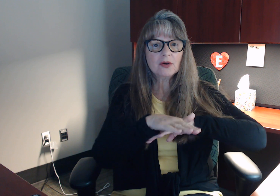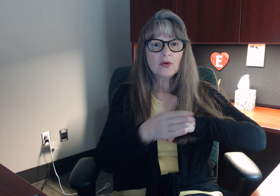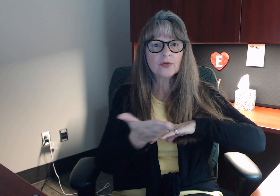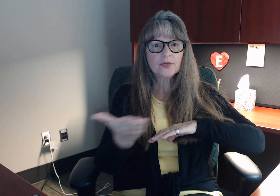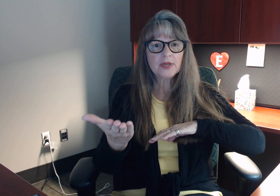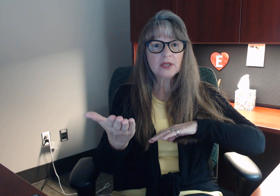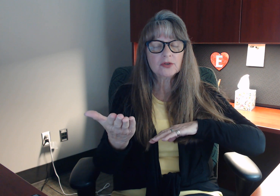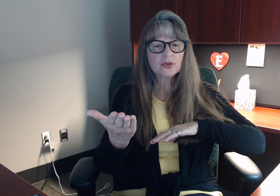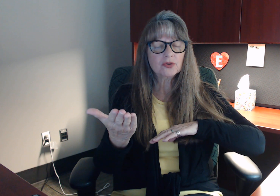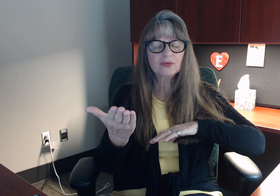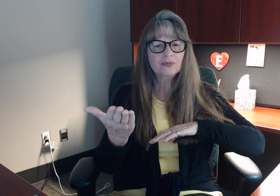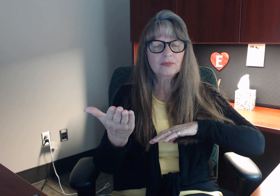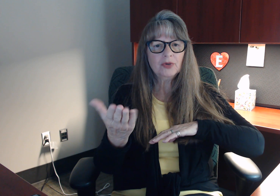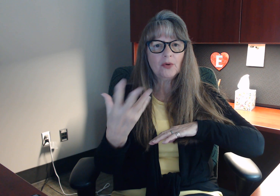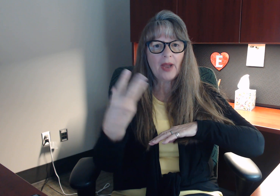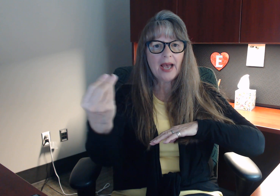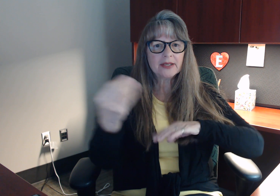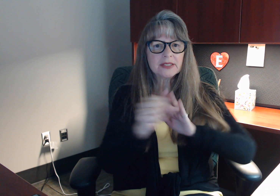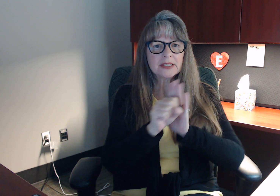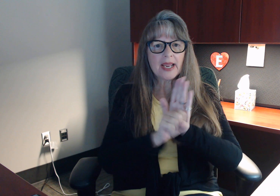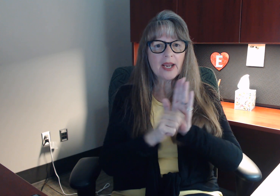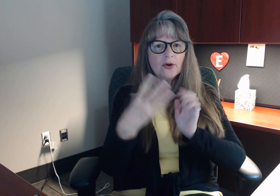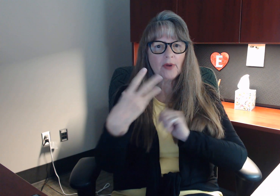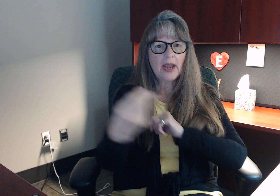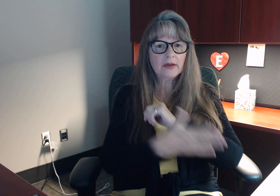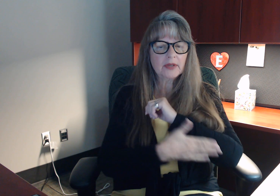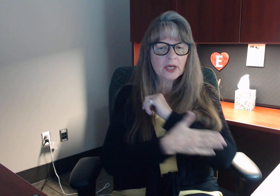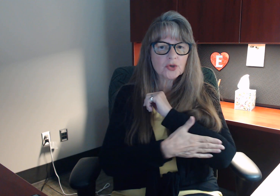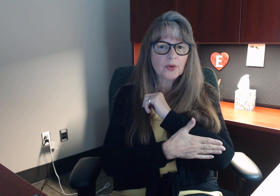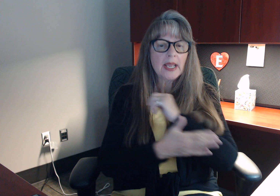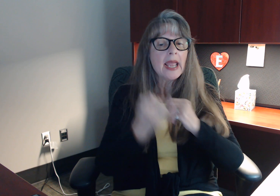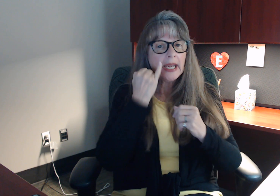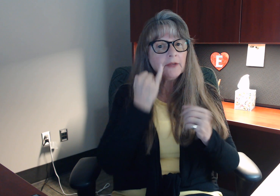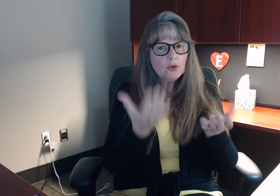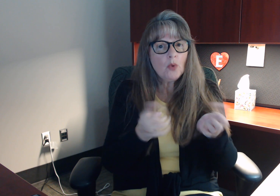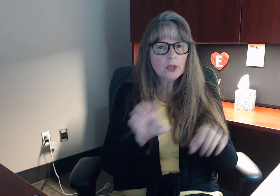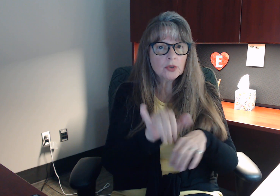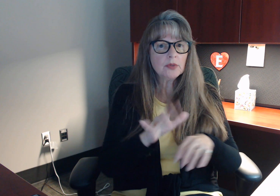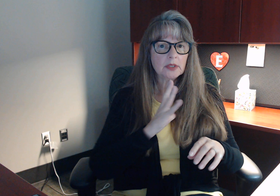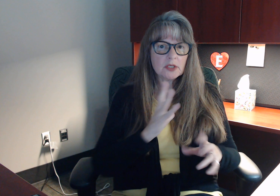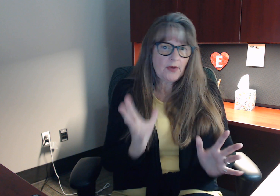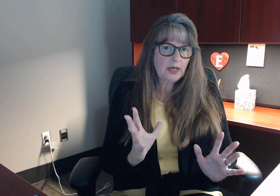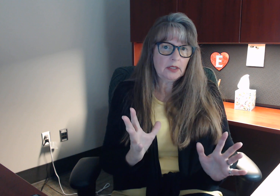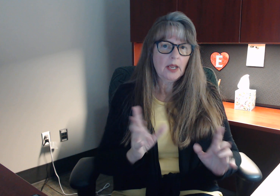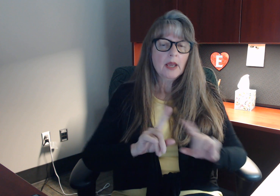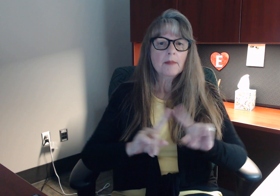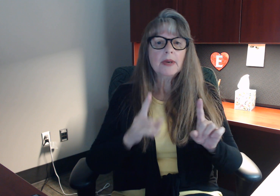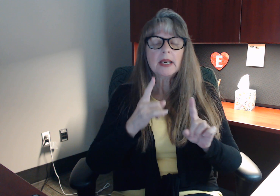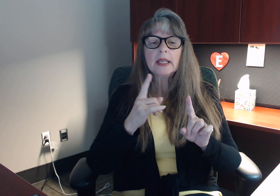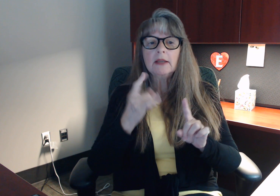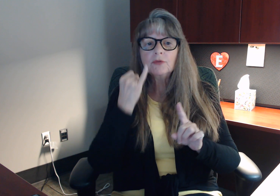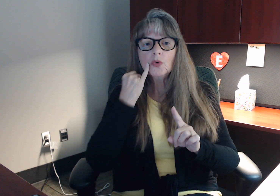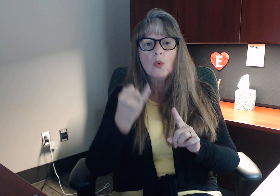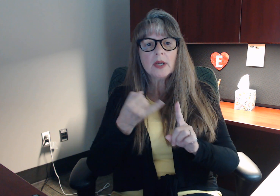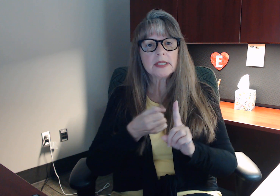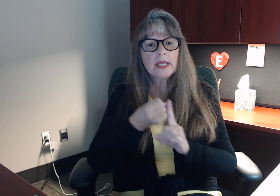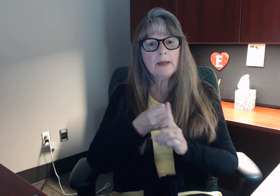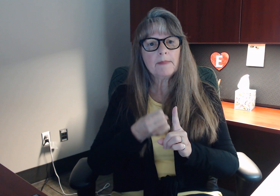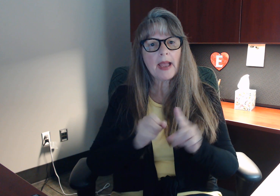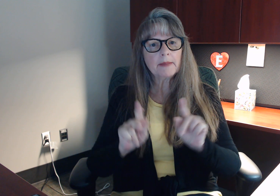their things to, out of state or out of the country, and if you want to do that, that's fine. But if you want to impact people